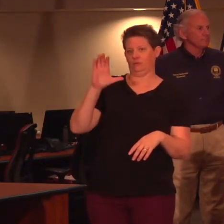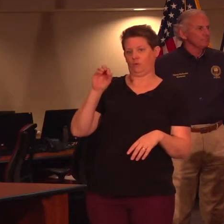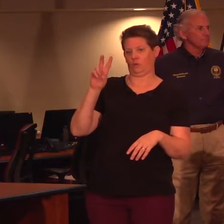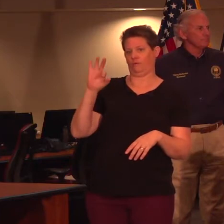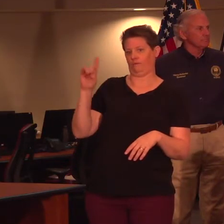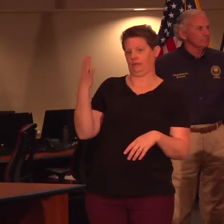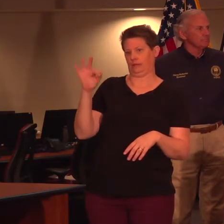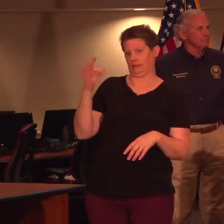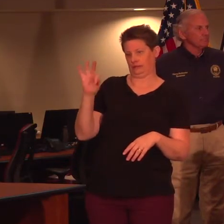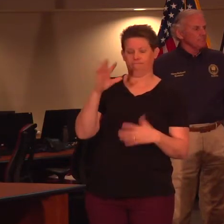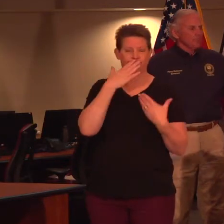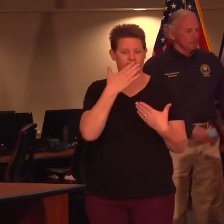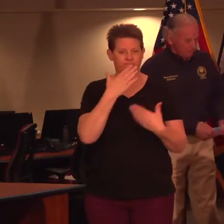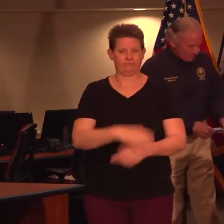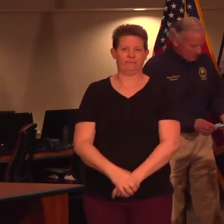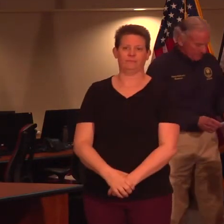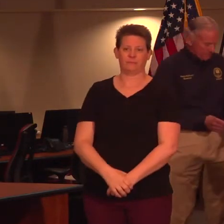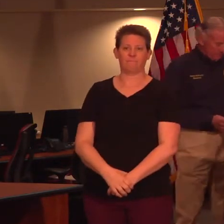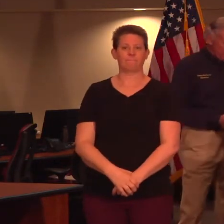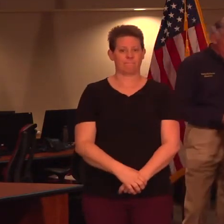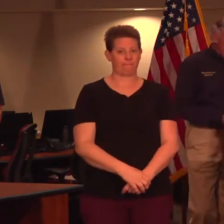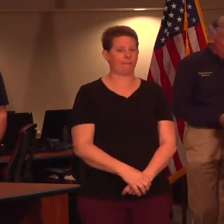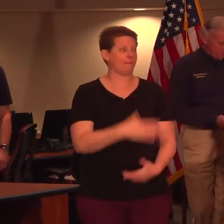scdhec.gov/COVID-19. Thank you. Thank you.